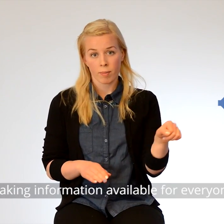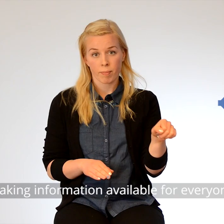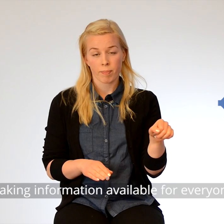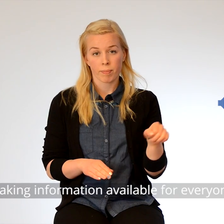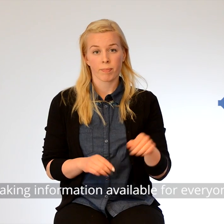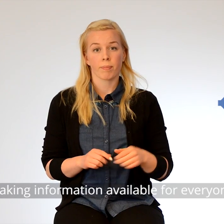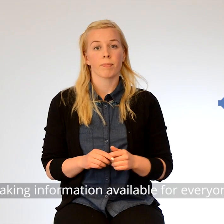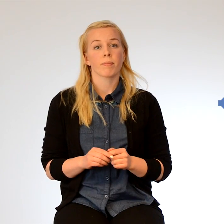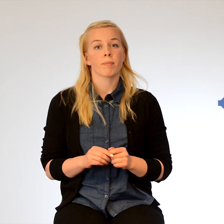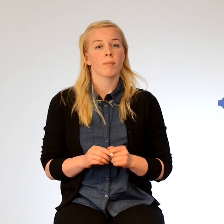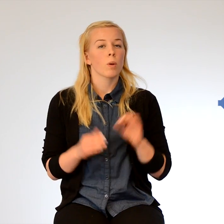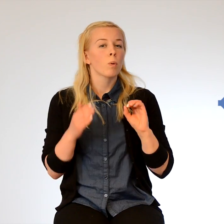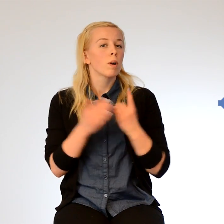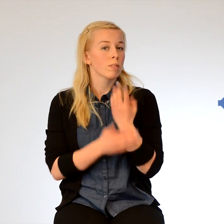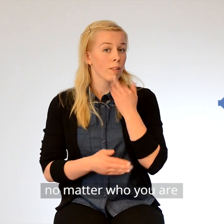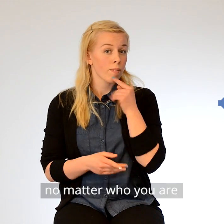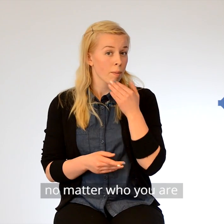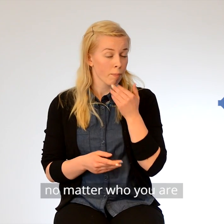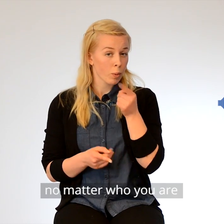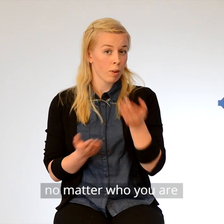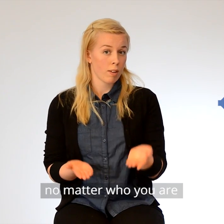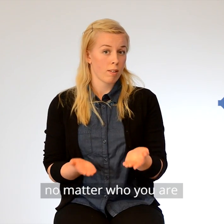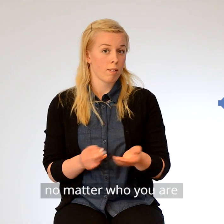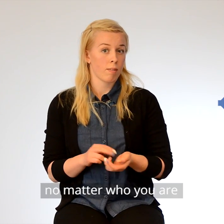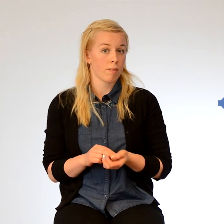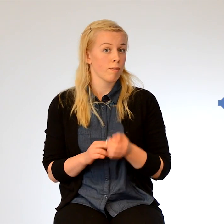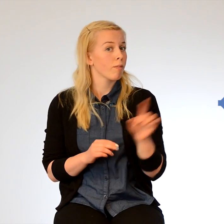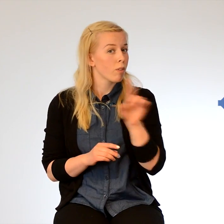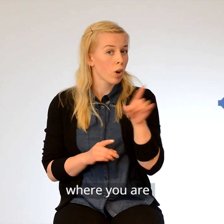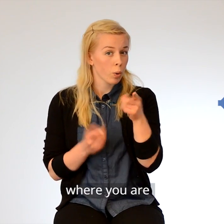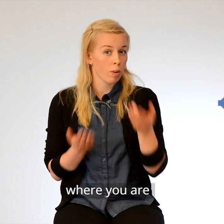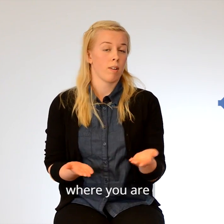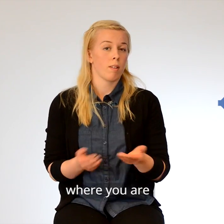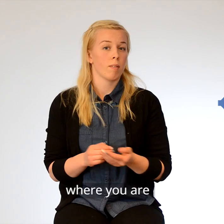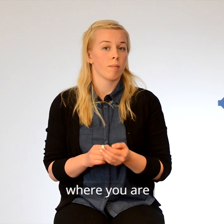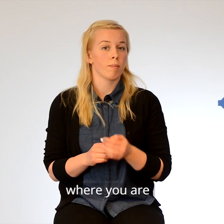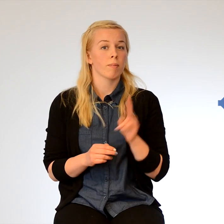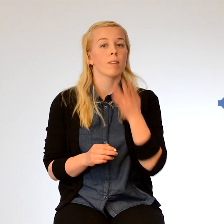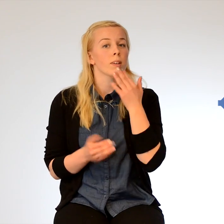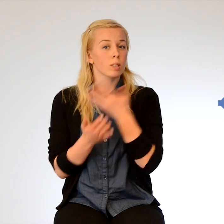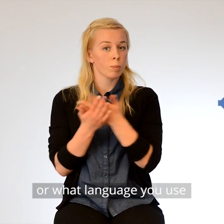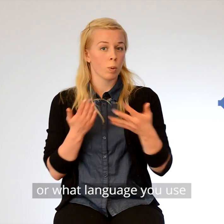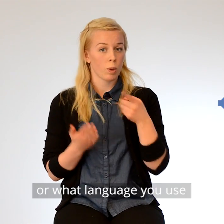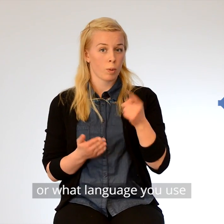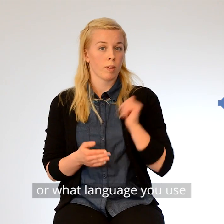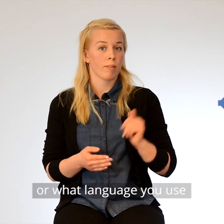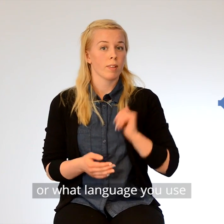everyone, no matter who you are, where you are, or what language you